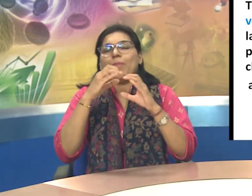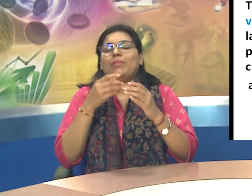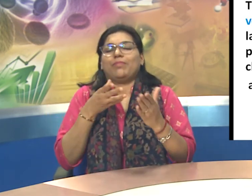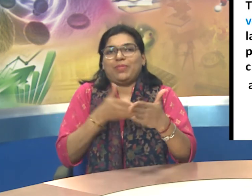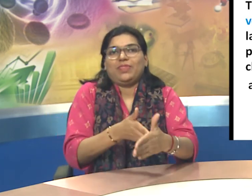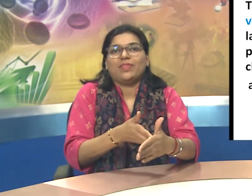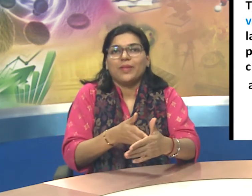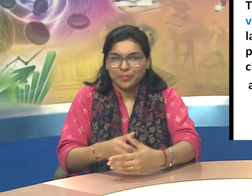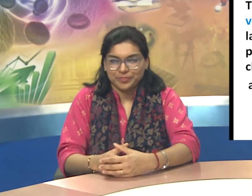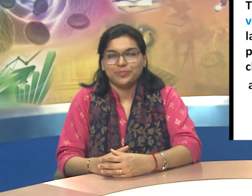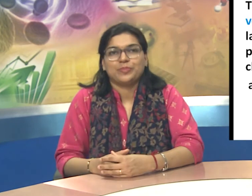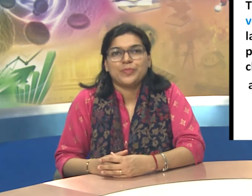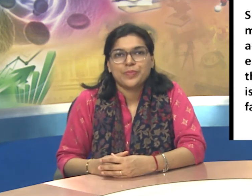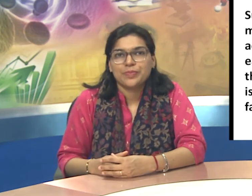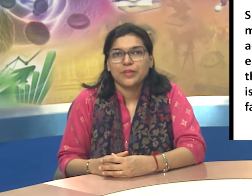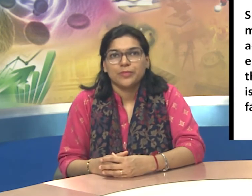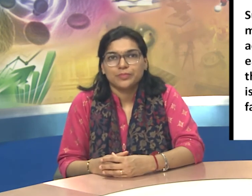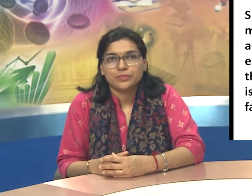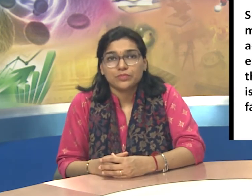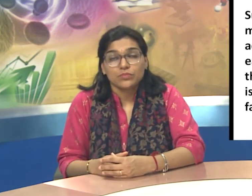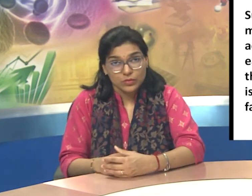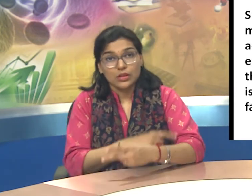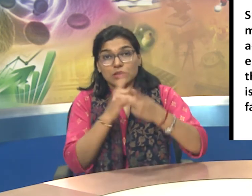to unnecessary clarification.